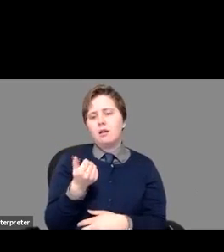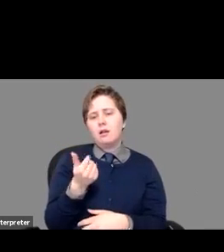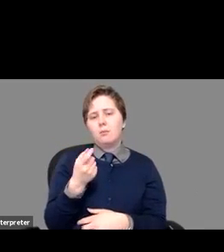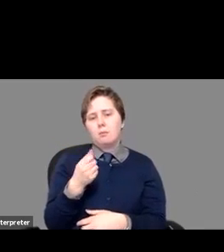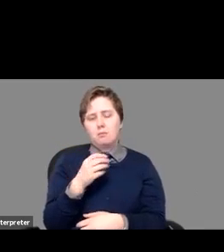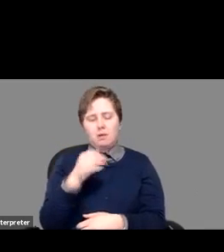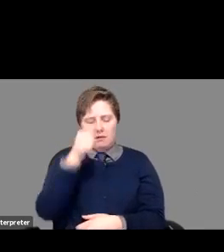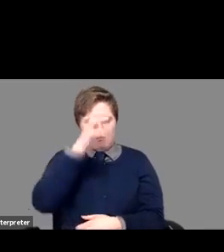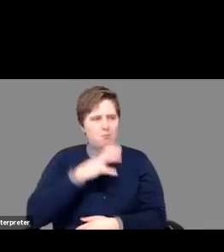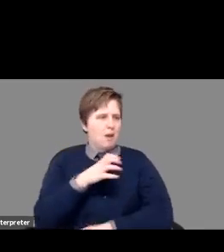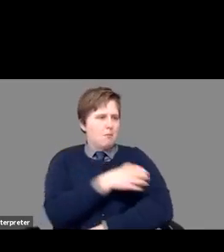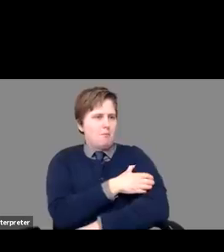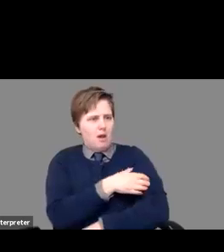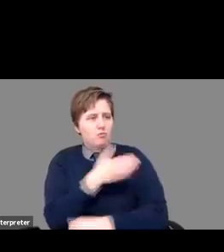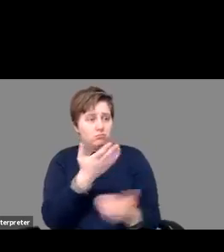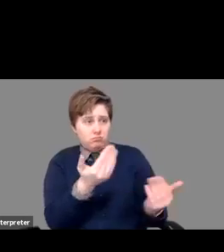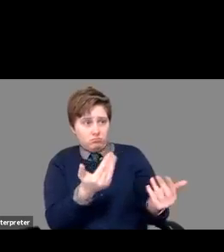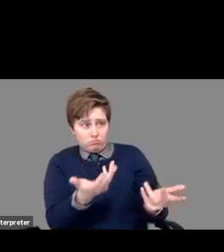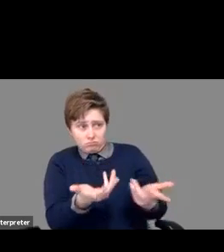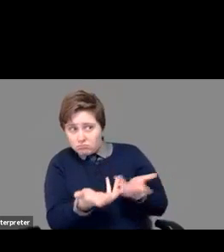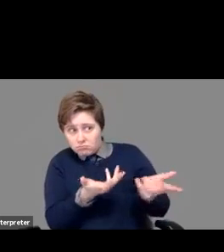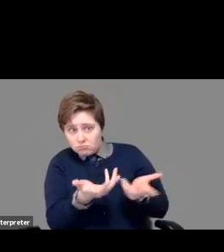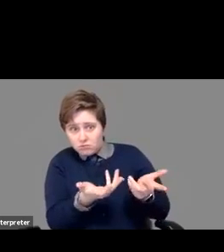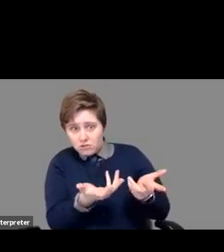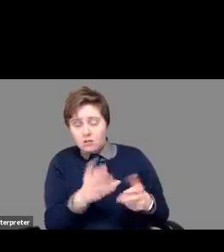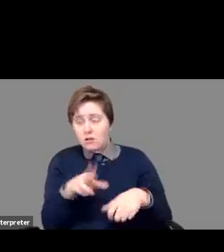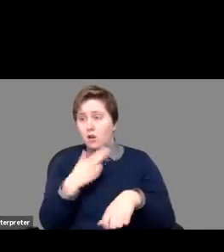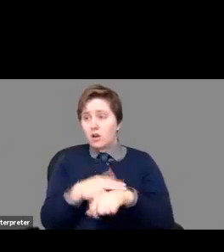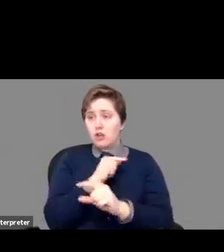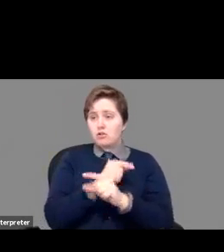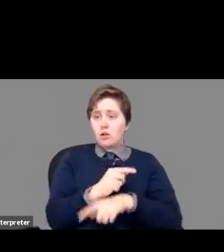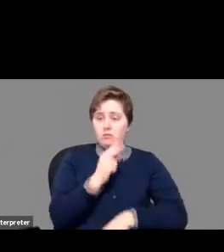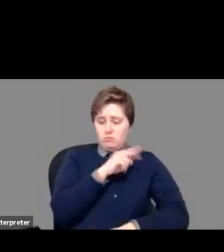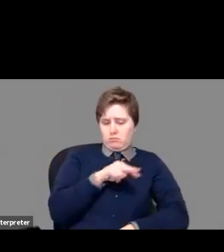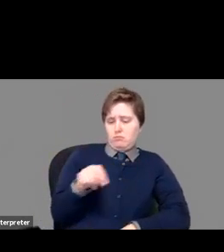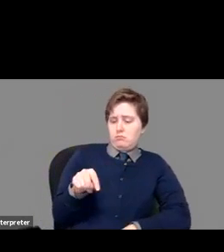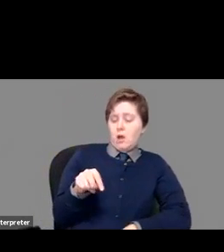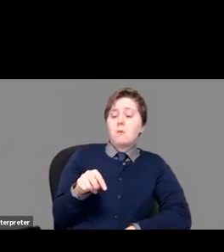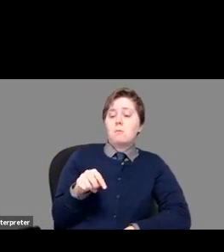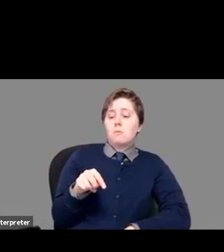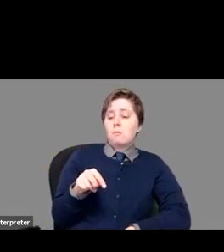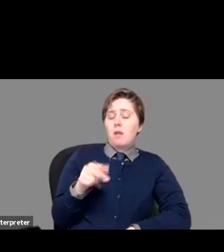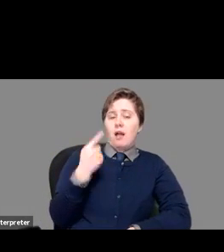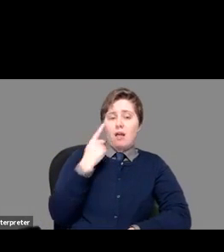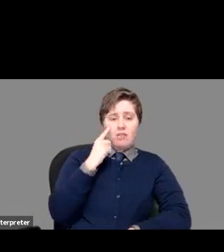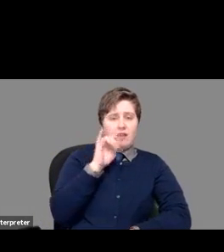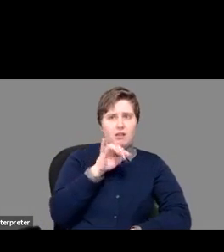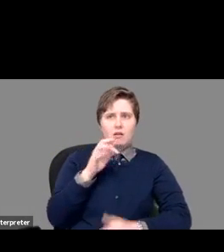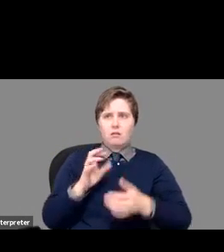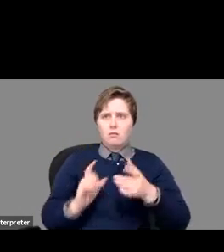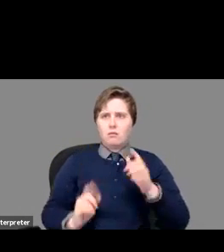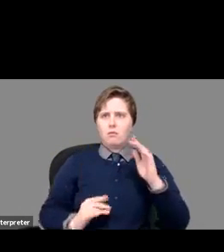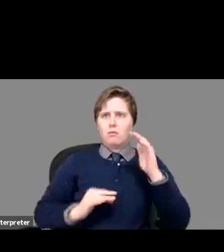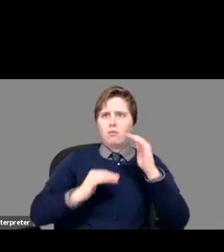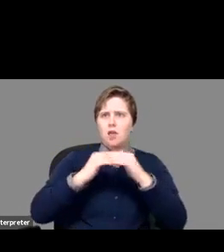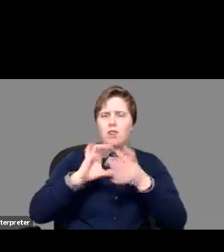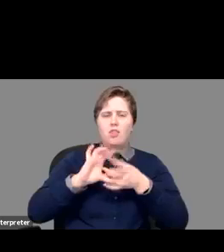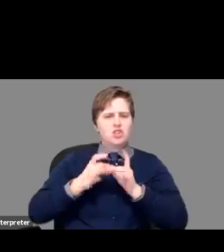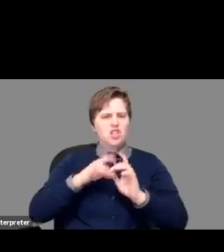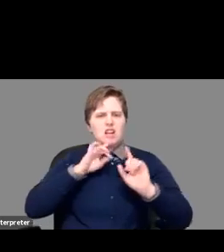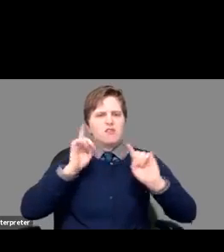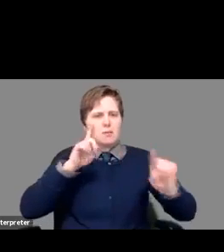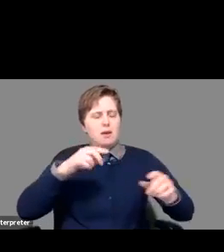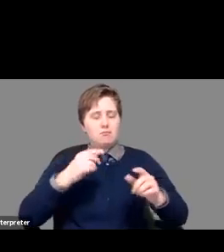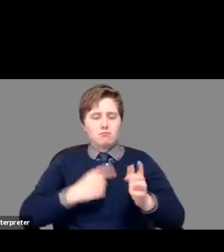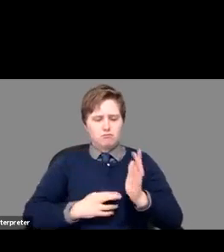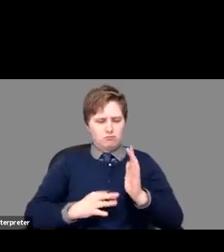and manpower. So from the National Guard's perspective, I think that went all the way up the chain of command and they